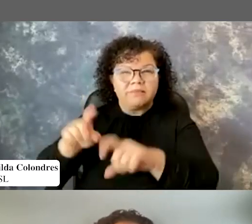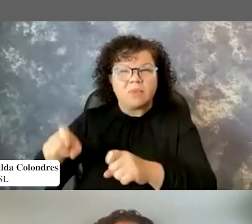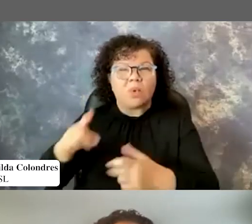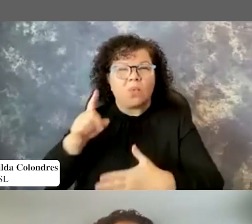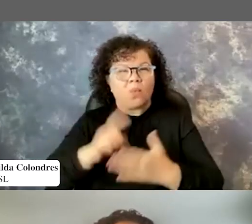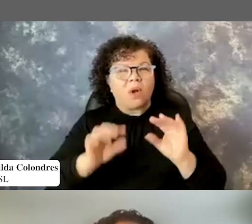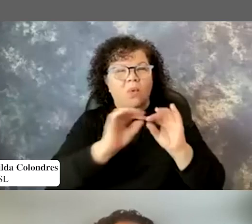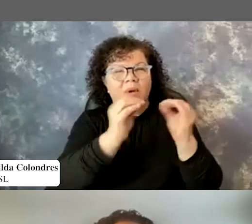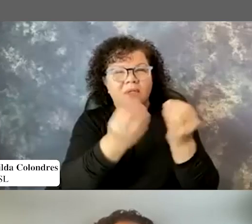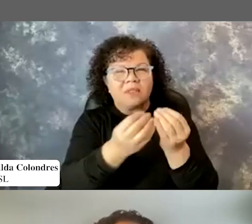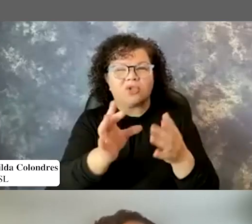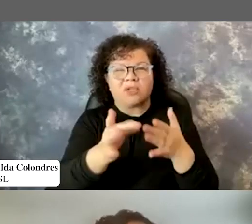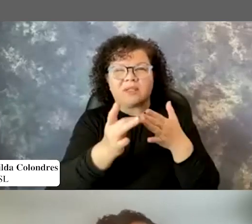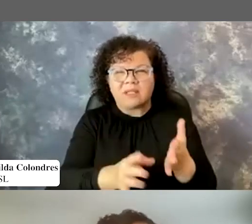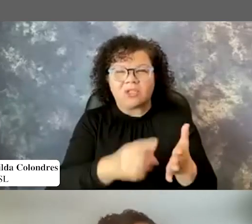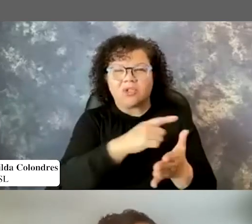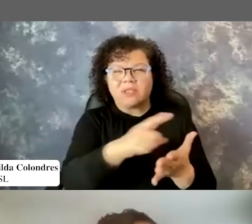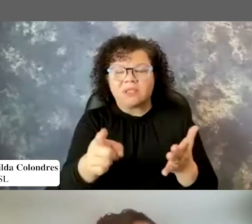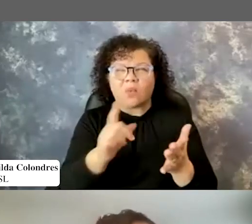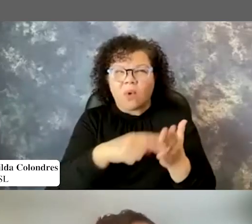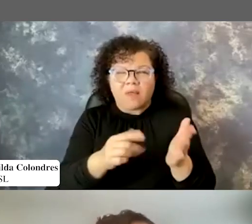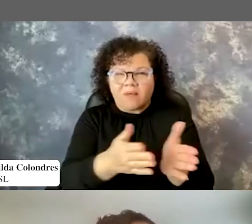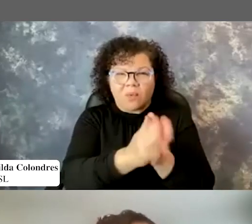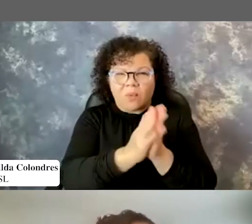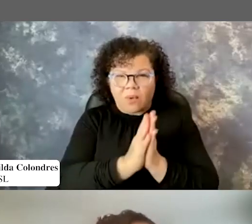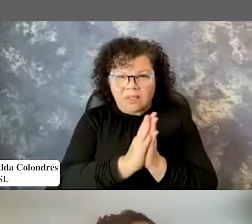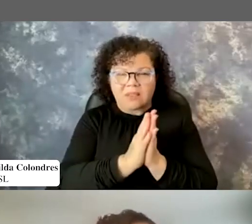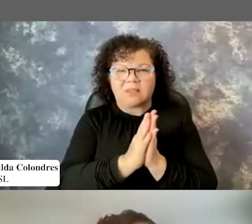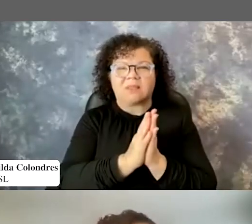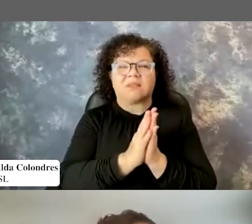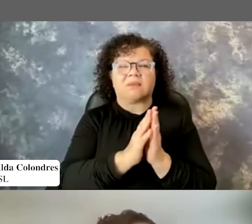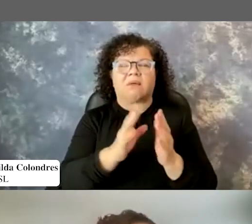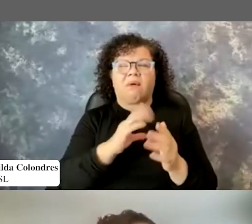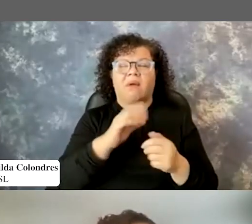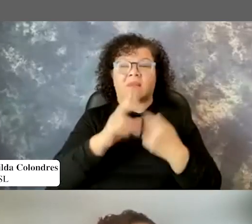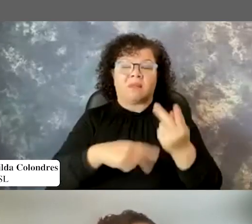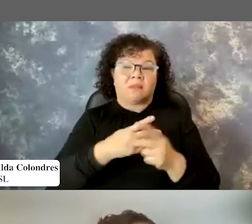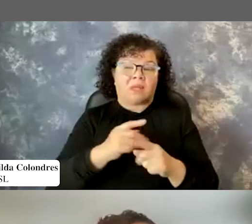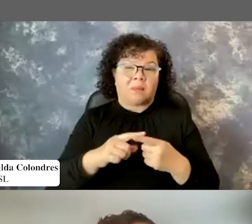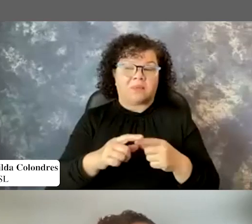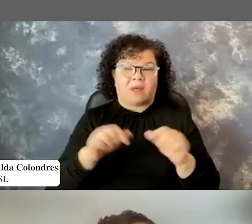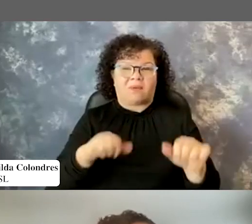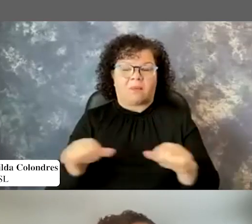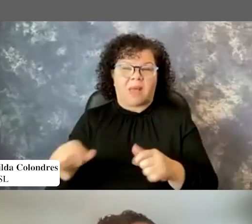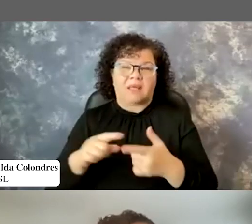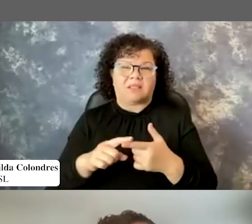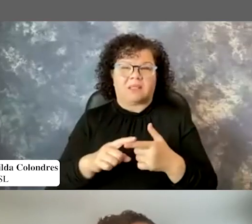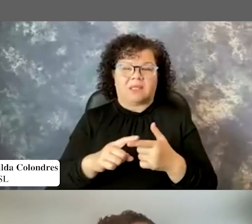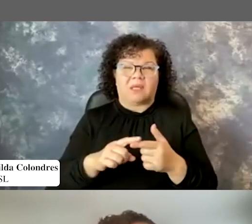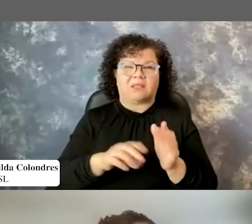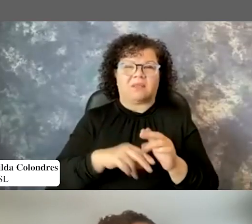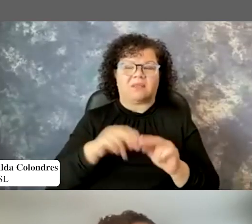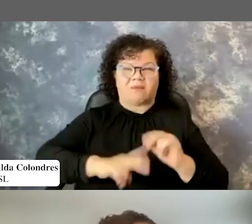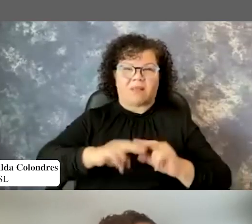and leaders are most commonly requesting and the types of capacity building supports that might be the